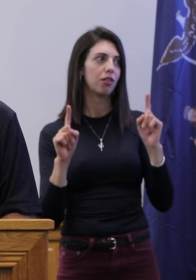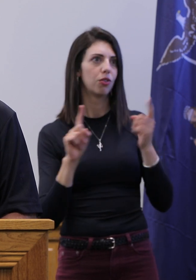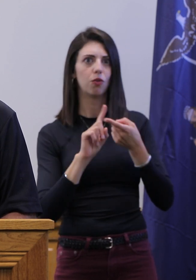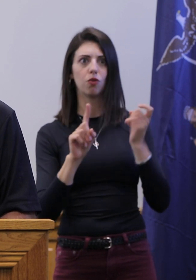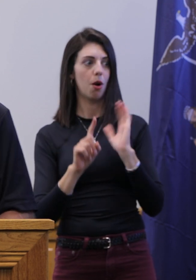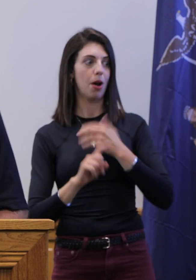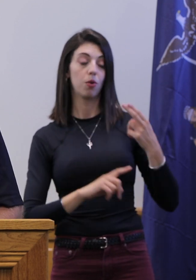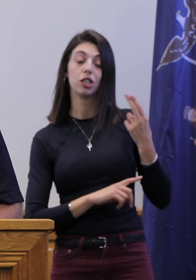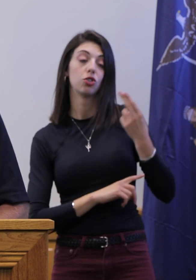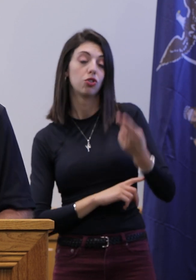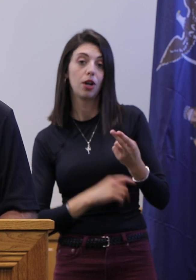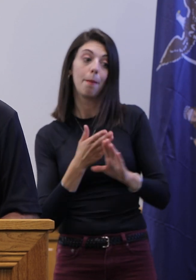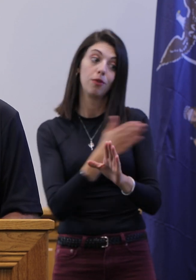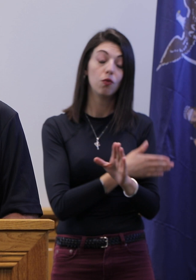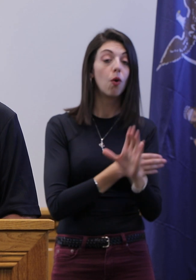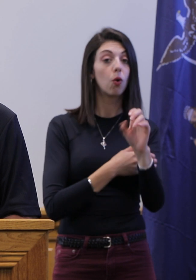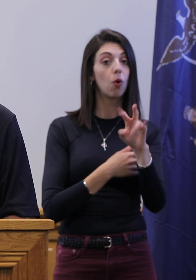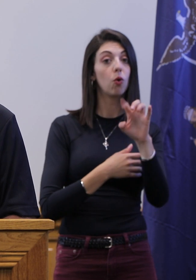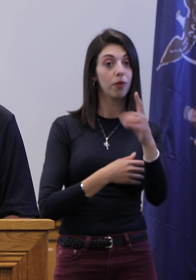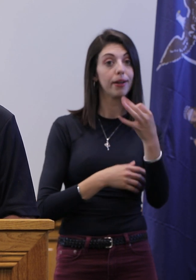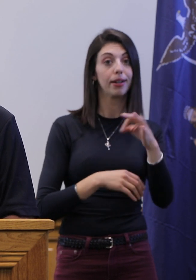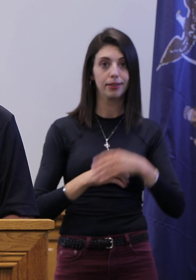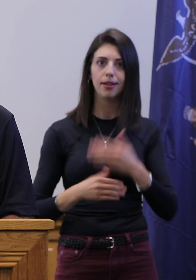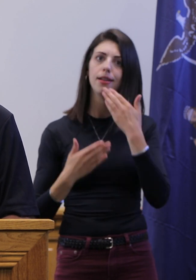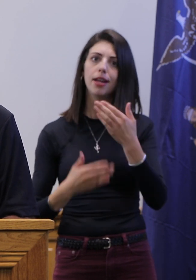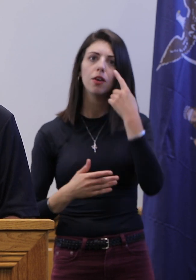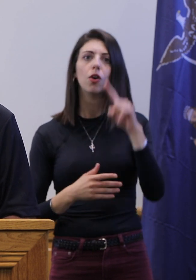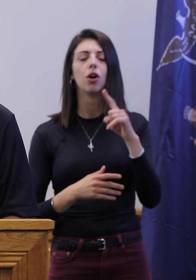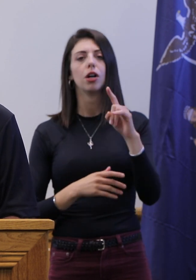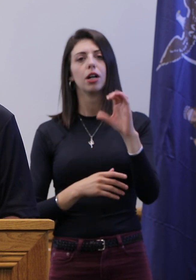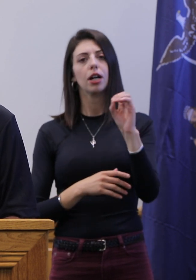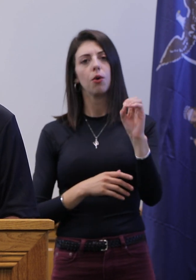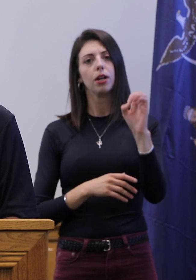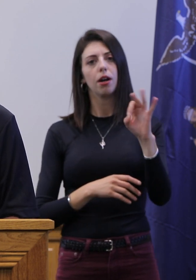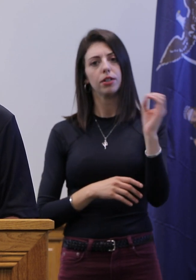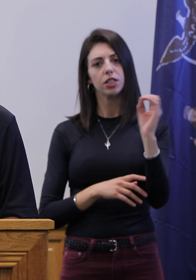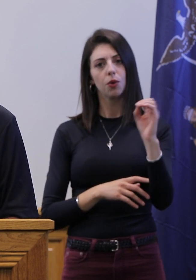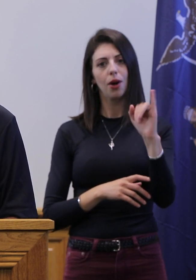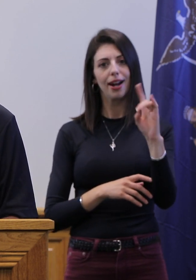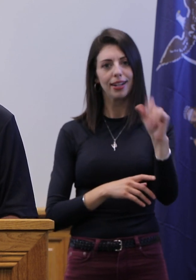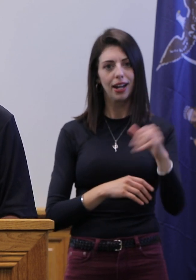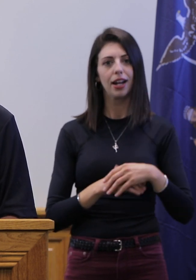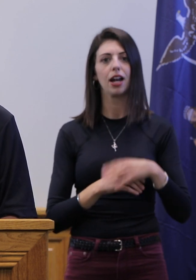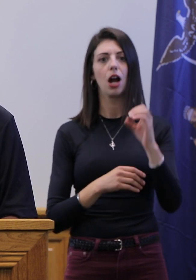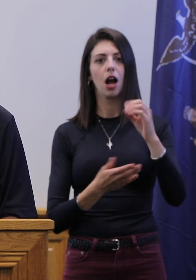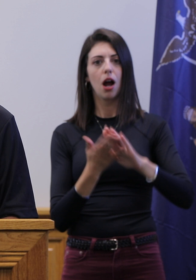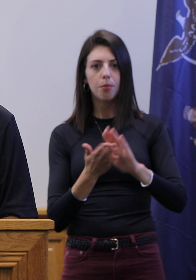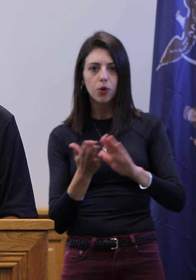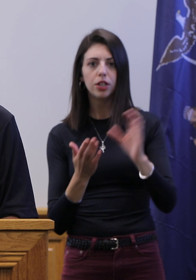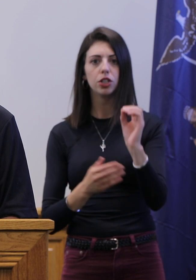COVID-19. Thank you to our partners, the County of Oswego IDA, Operation Oswego County, Oswego